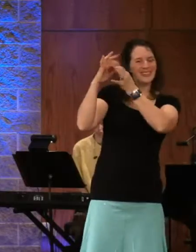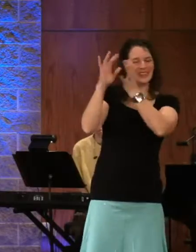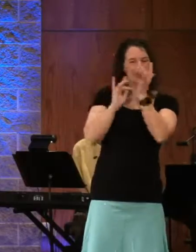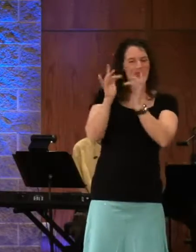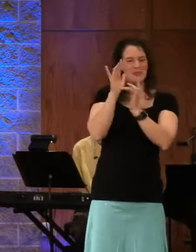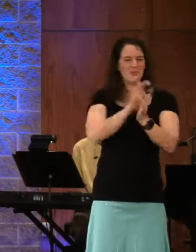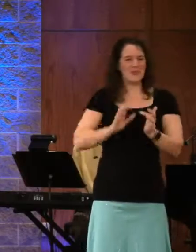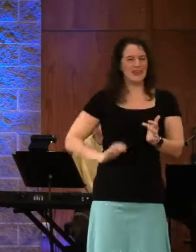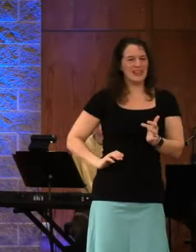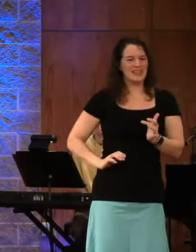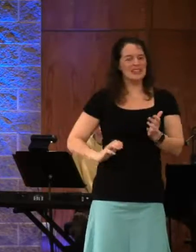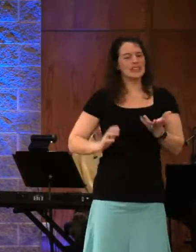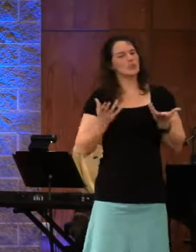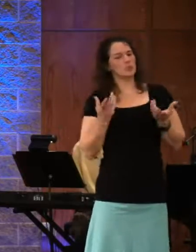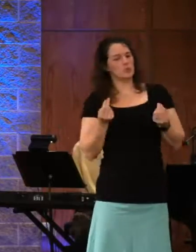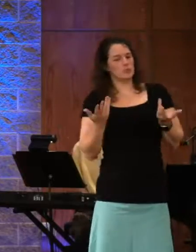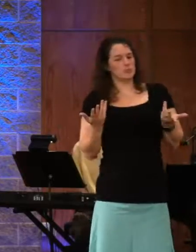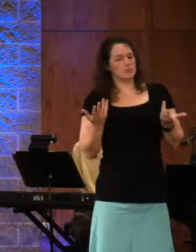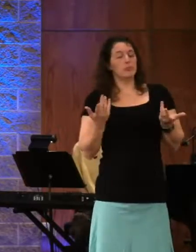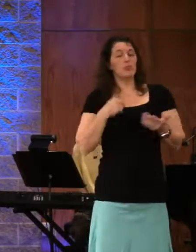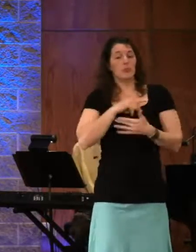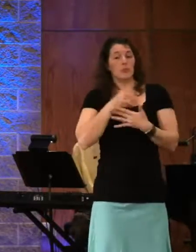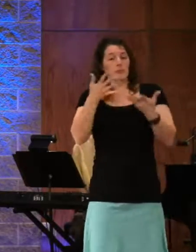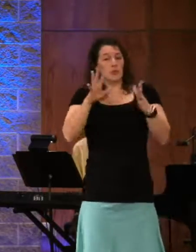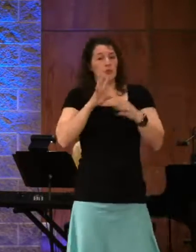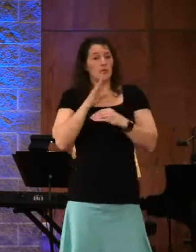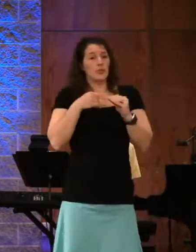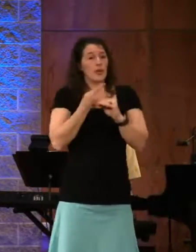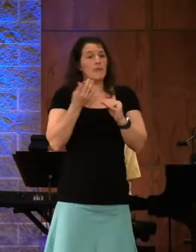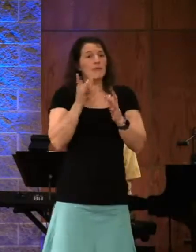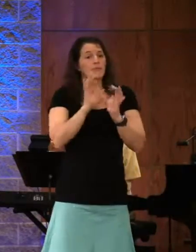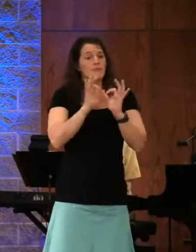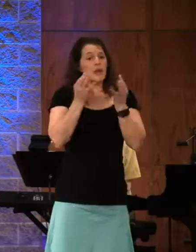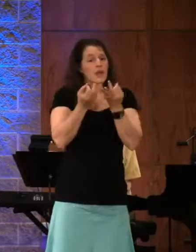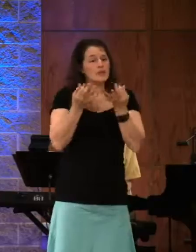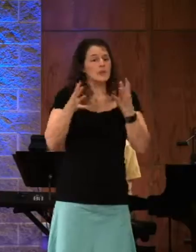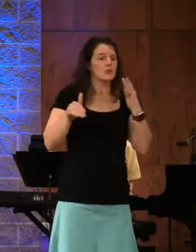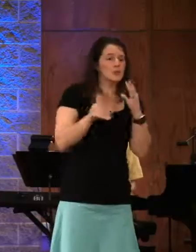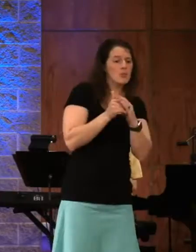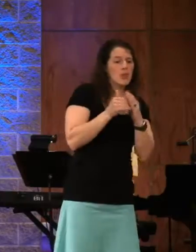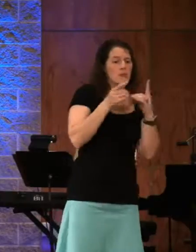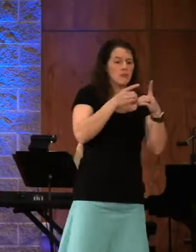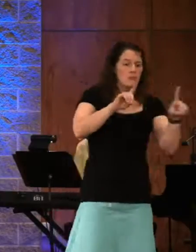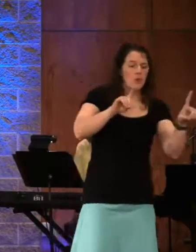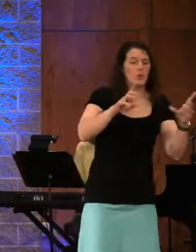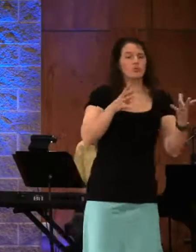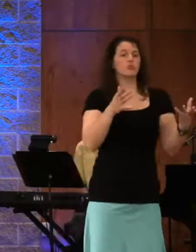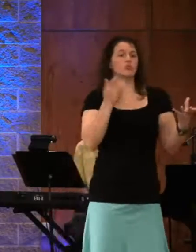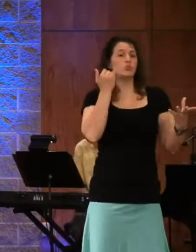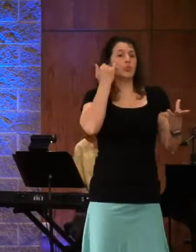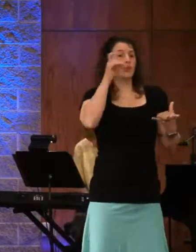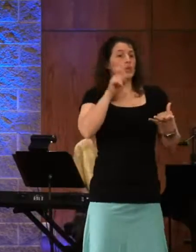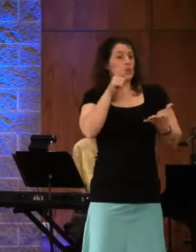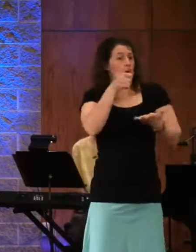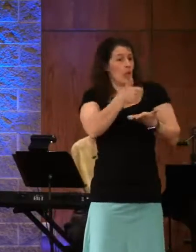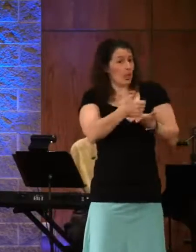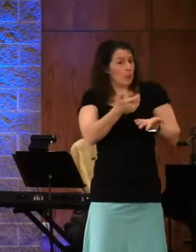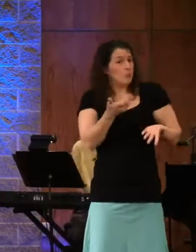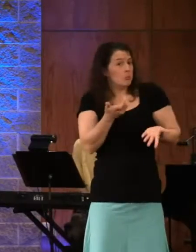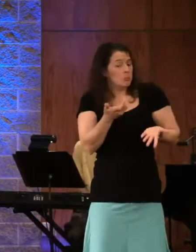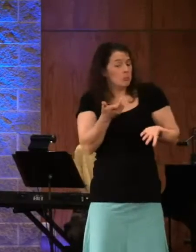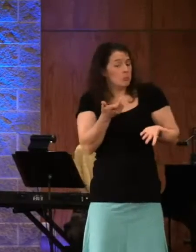Christ. And as we're talking about families and marriages and divorces, if you need some